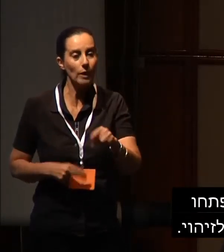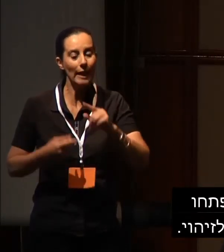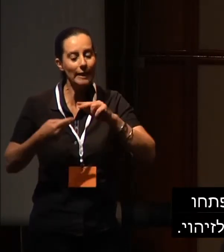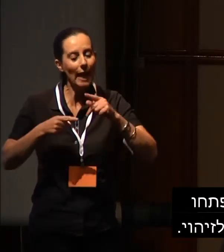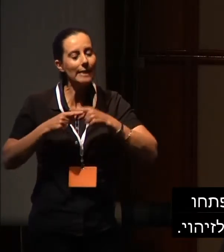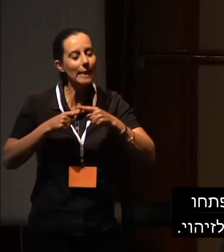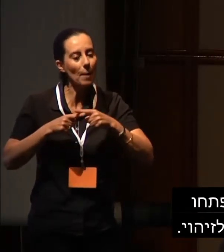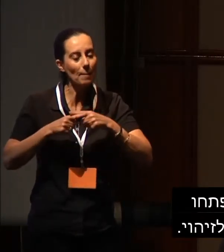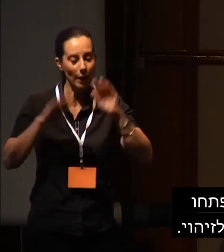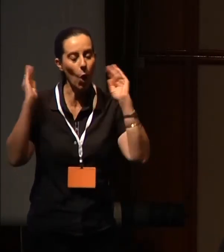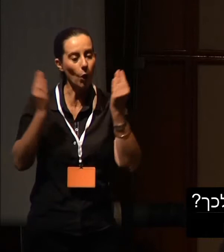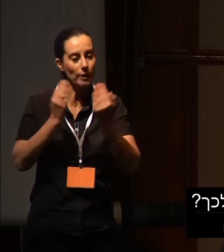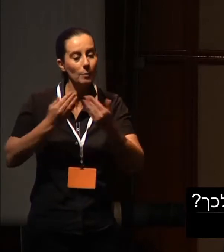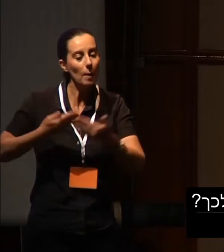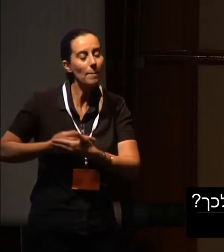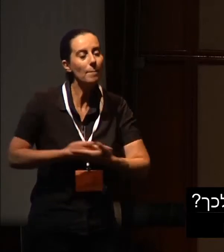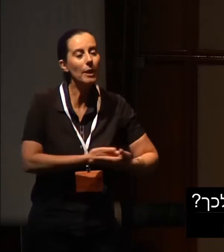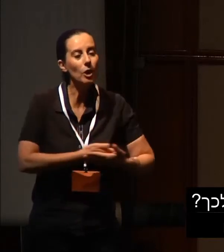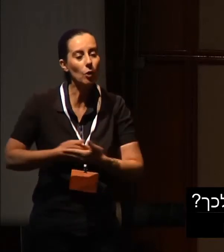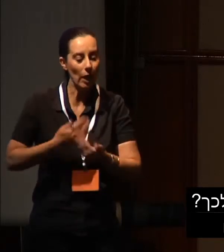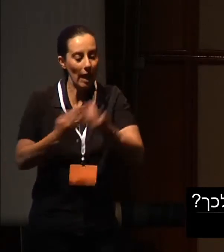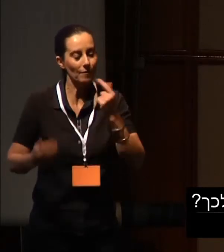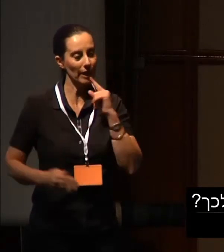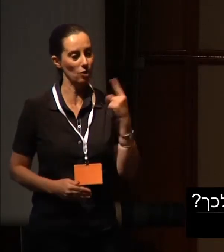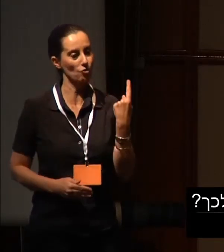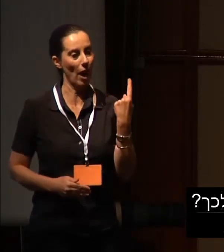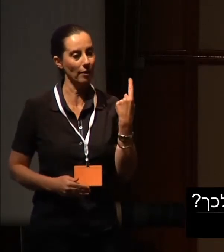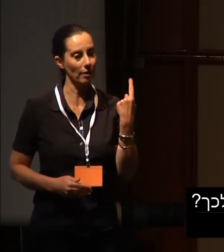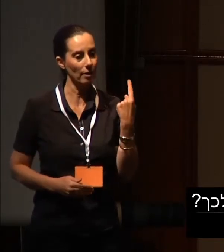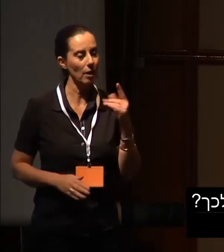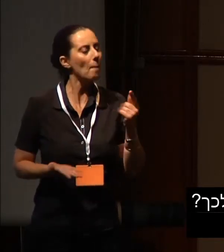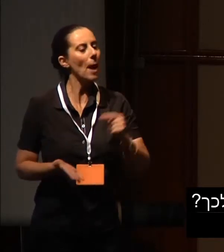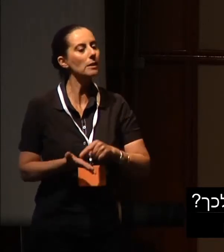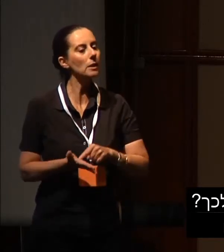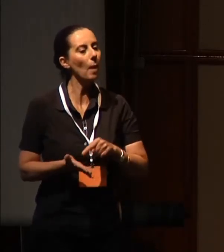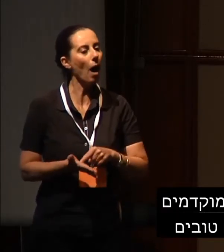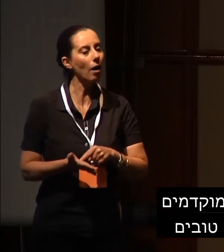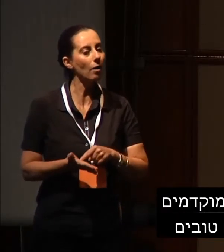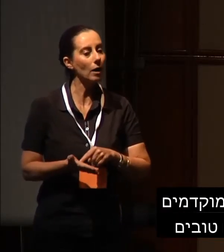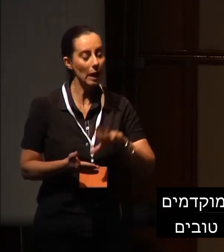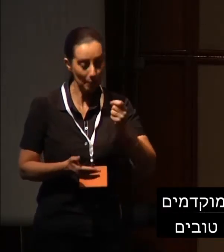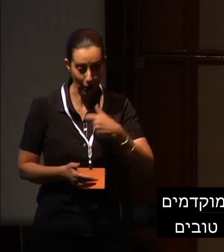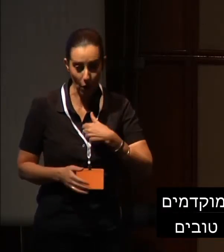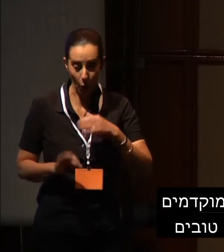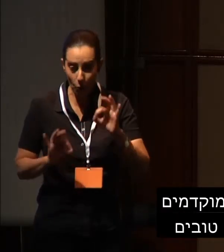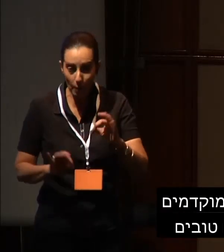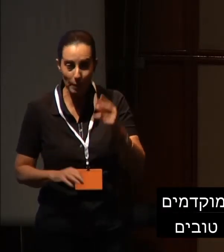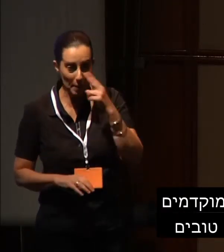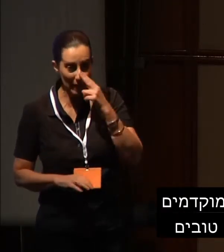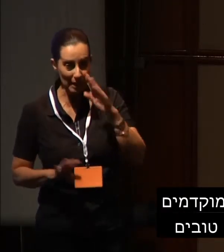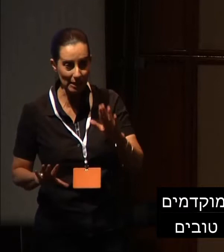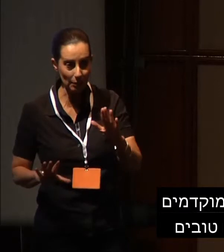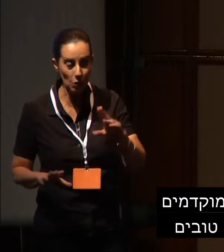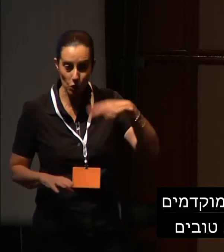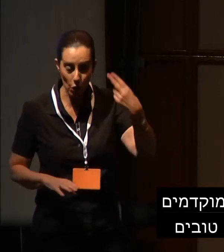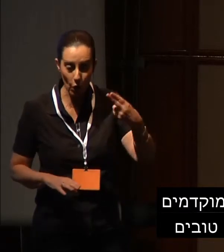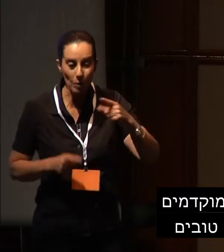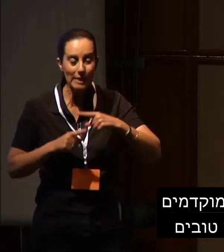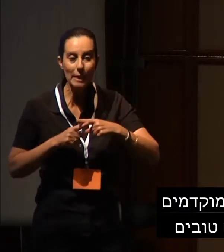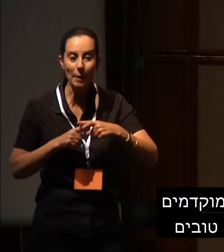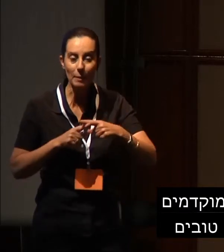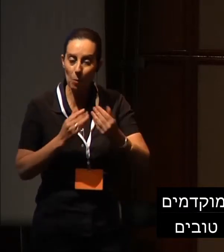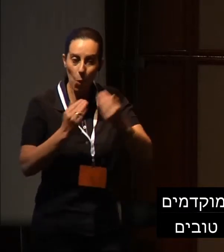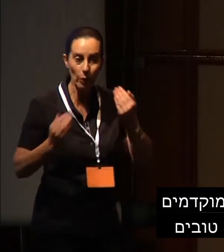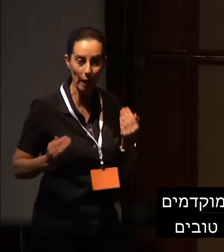blood test to detect this. But what is the reason of this? Are we actually trying to have like early warning signs in order to be